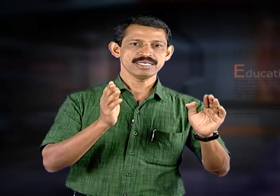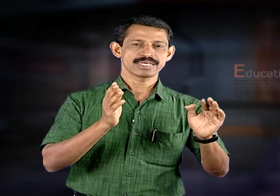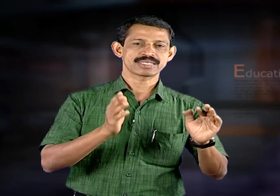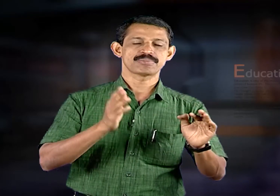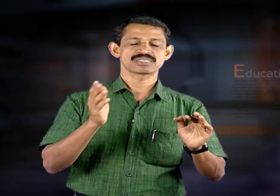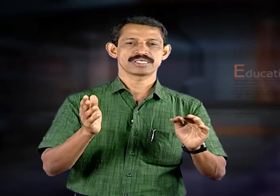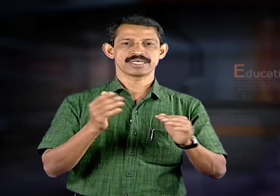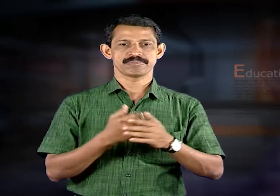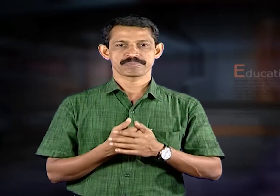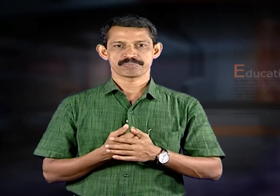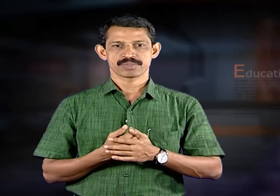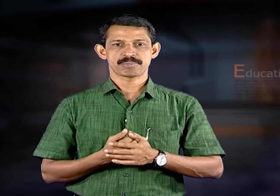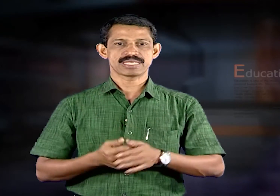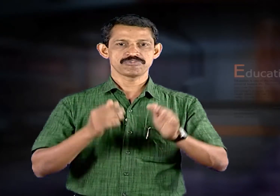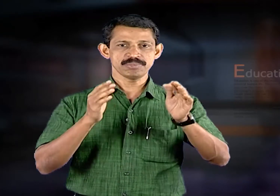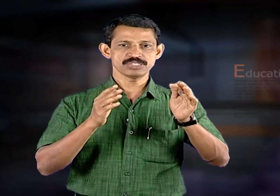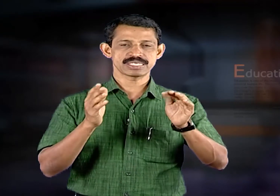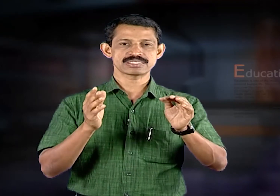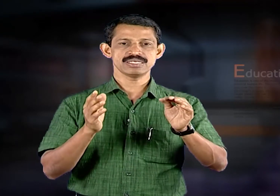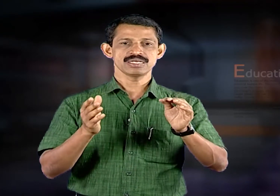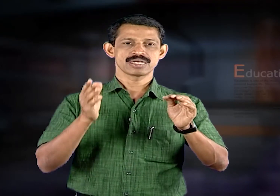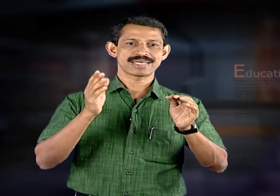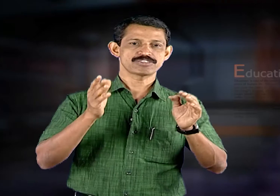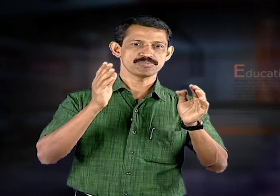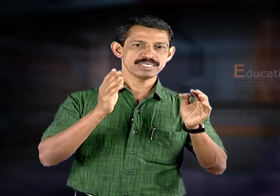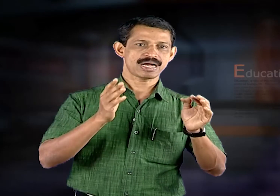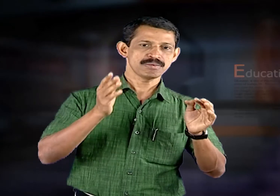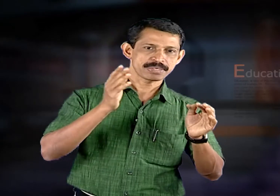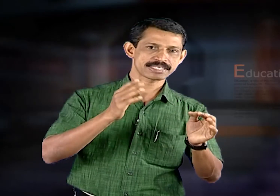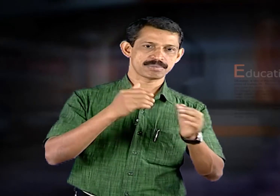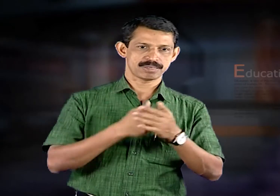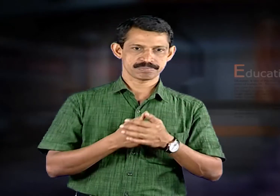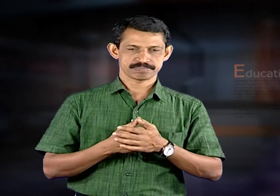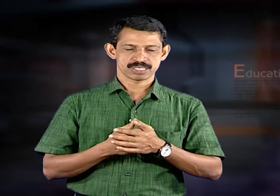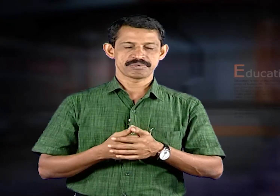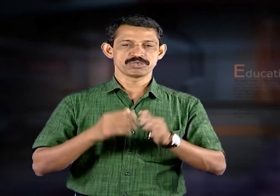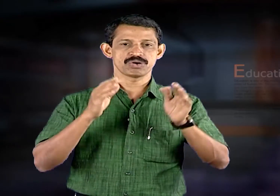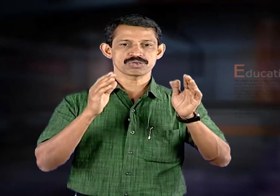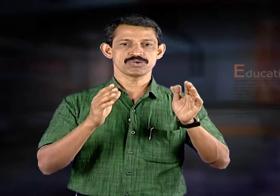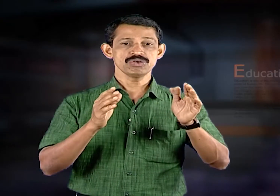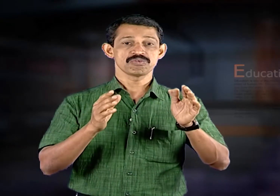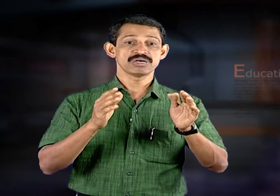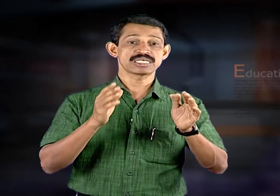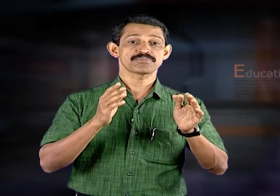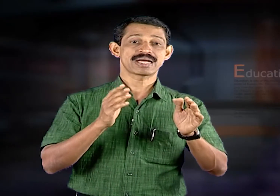and the mass media. But informal education tends to be unpredictable. We do not know where it might